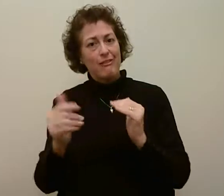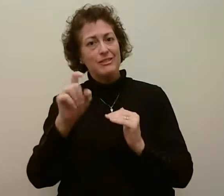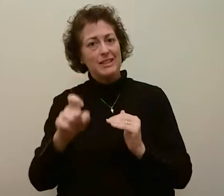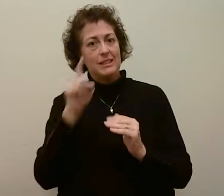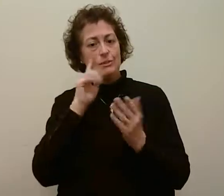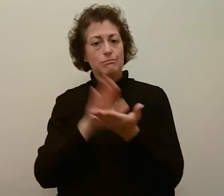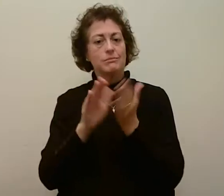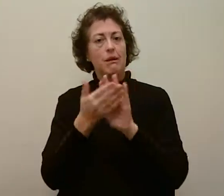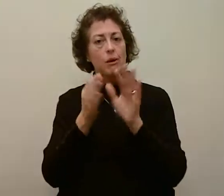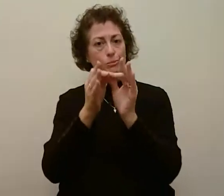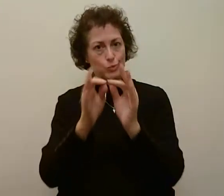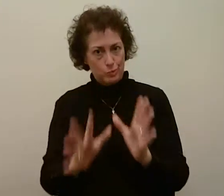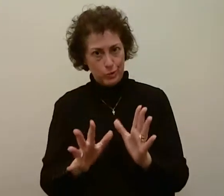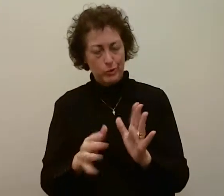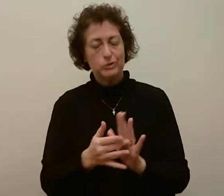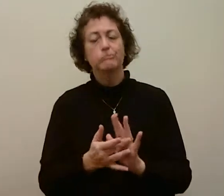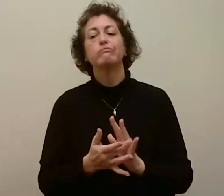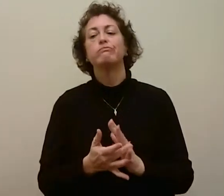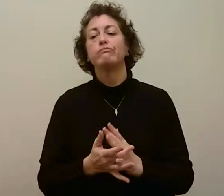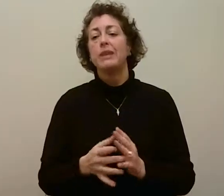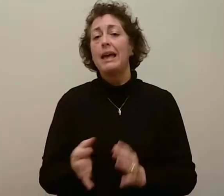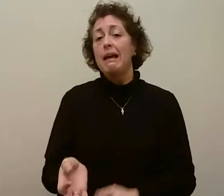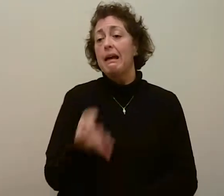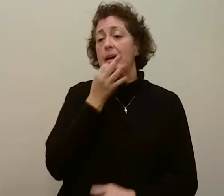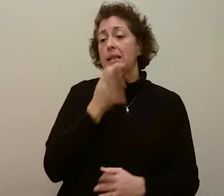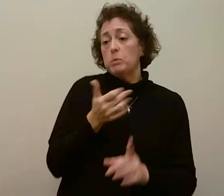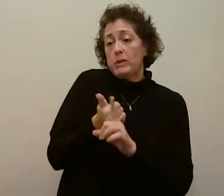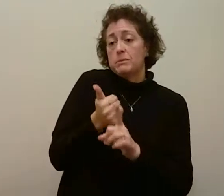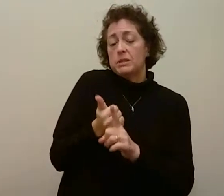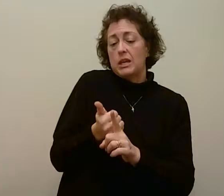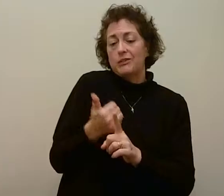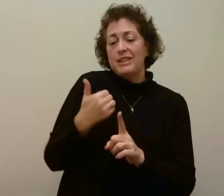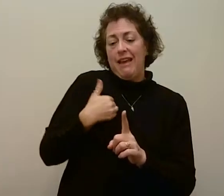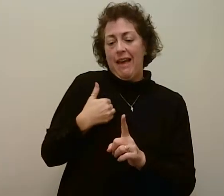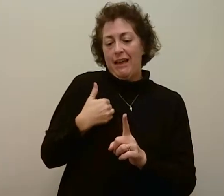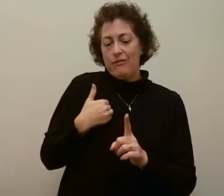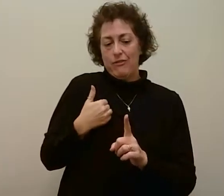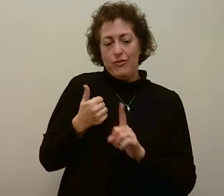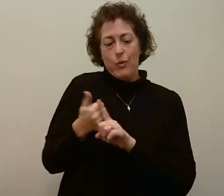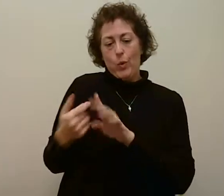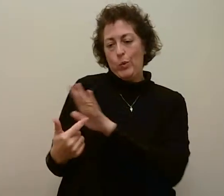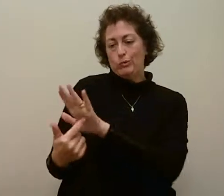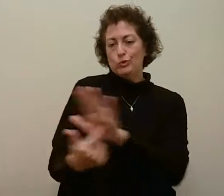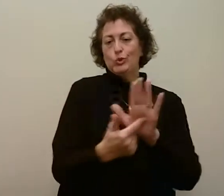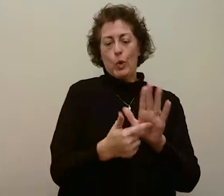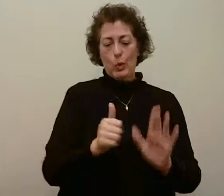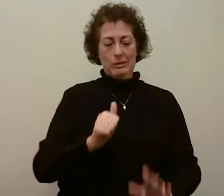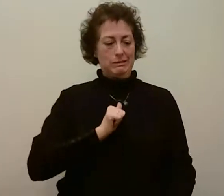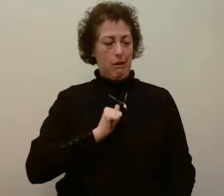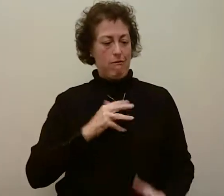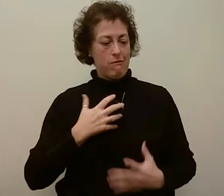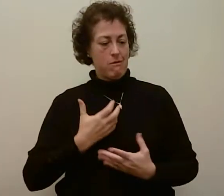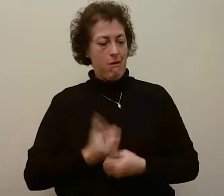Experts also demonstrate self-confidence, that willingness to support their decisions in the process.